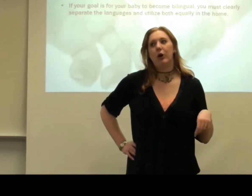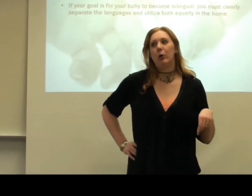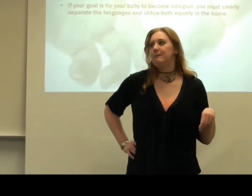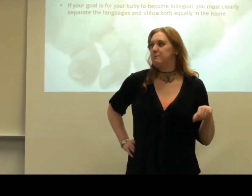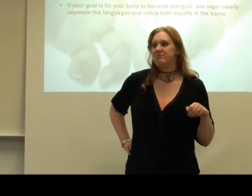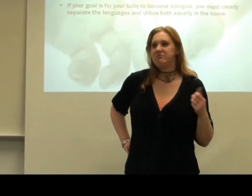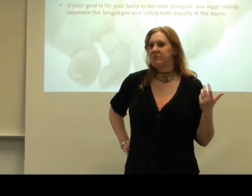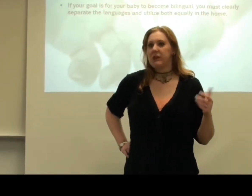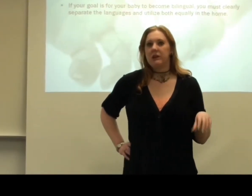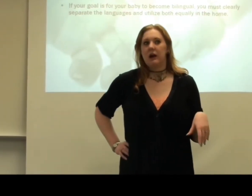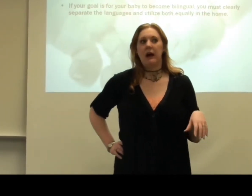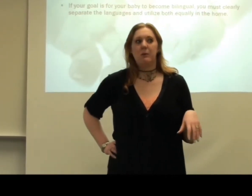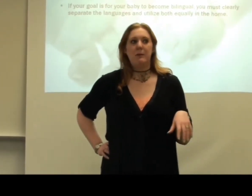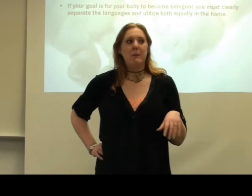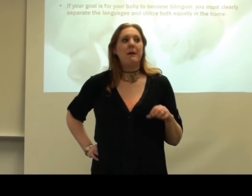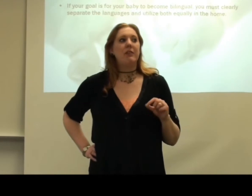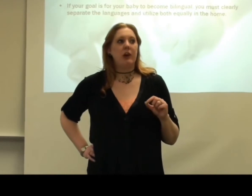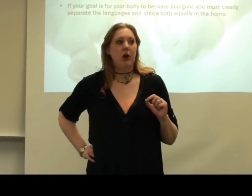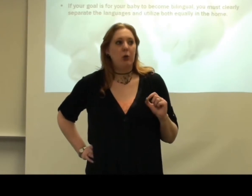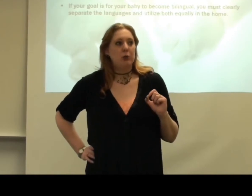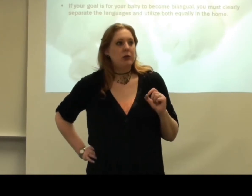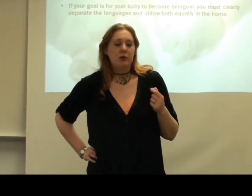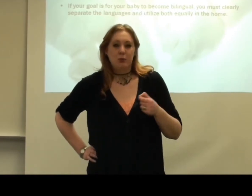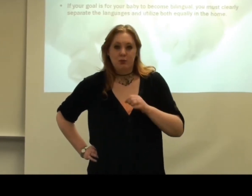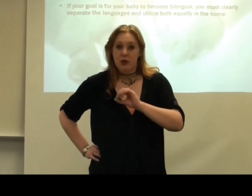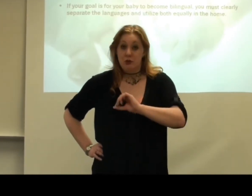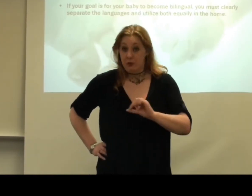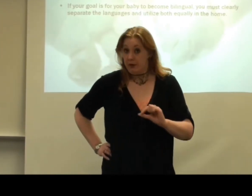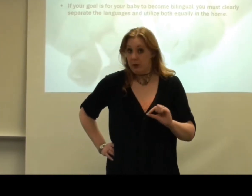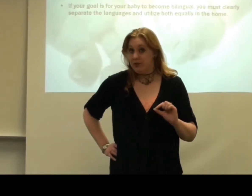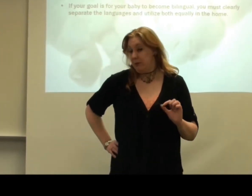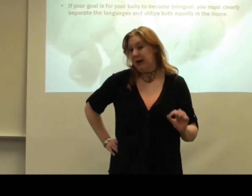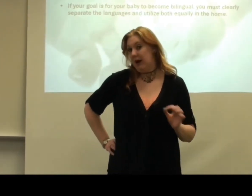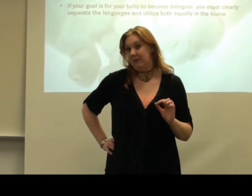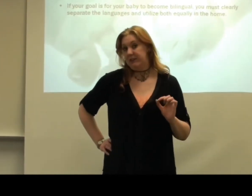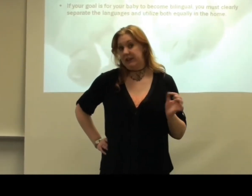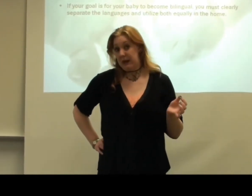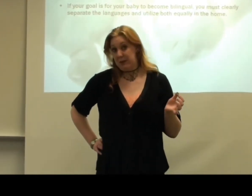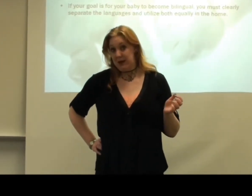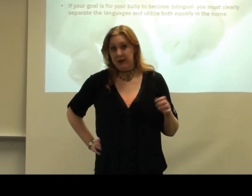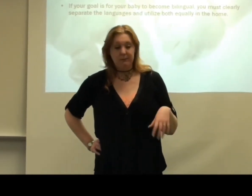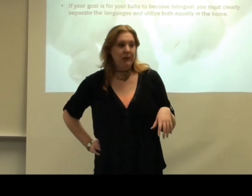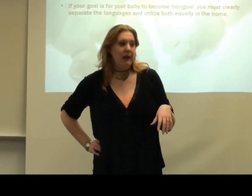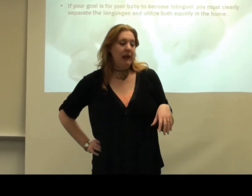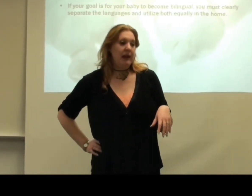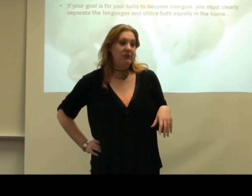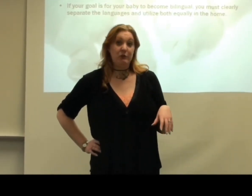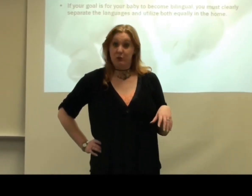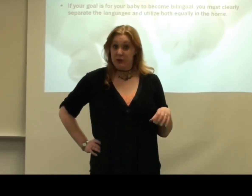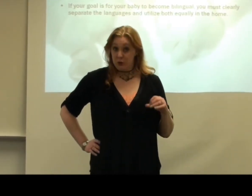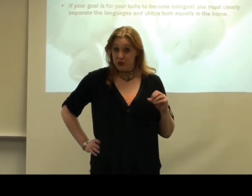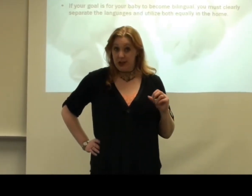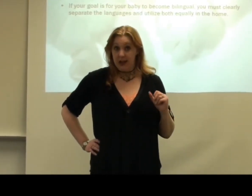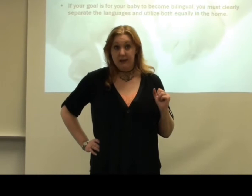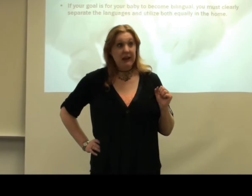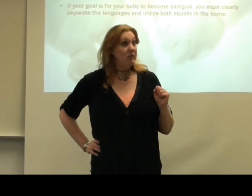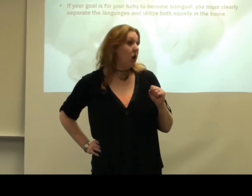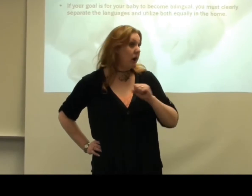So, maybe a month ago, little Sophia was in my office, came in, and she was with Uta and talking